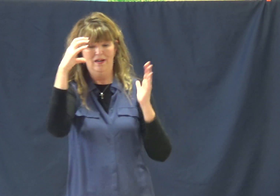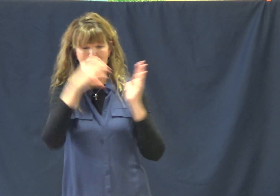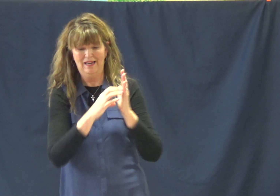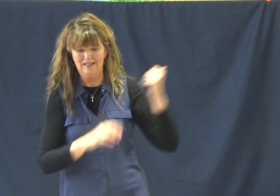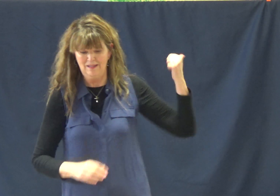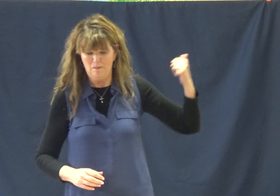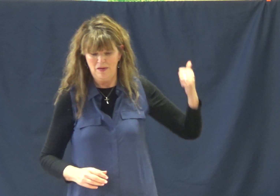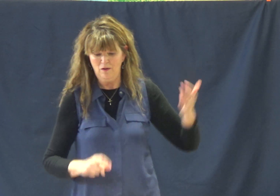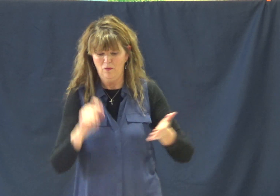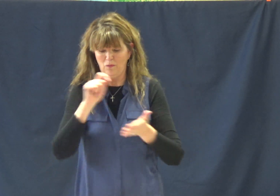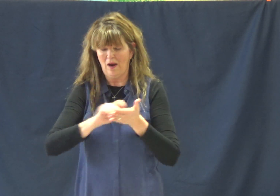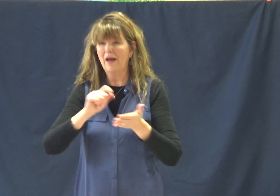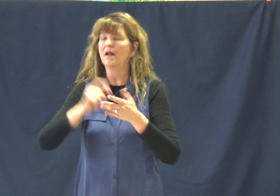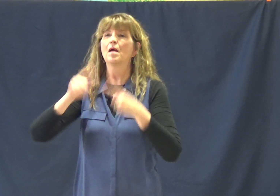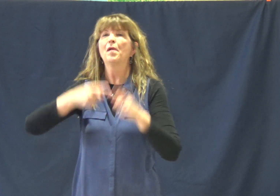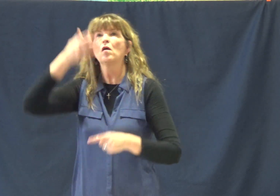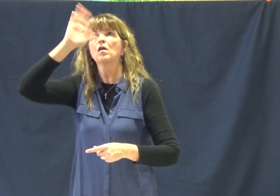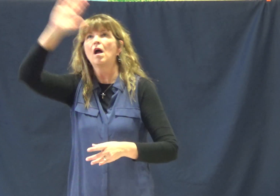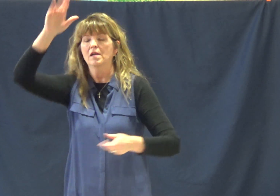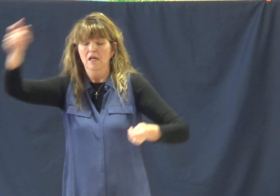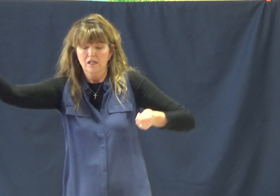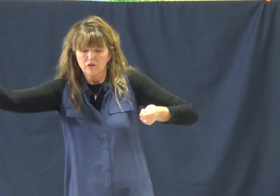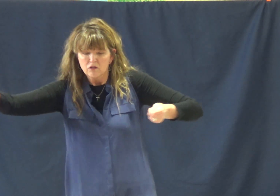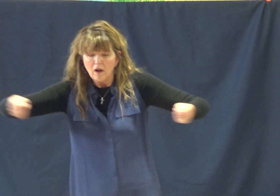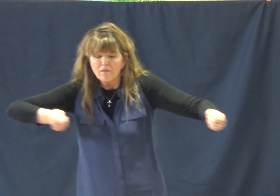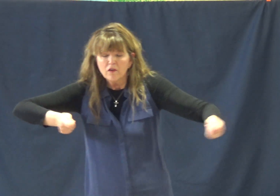for Jesus. And in our text this morning,